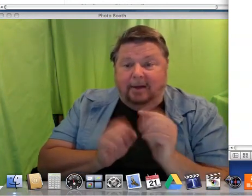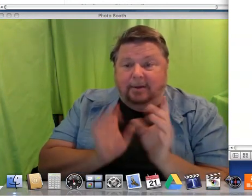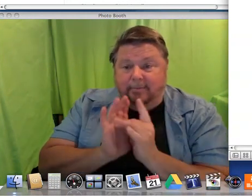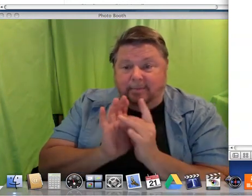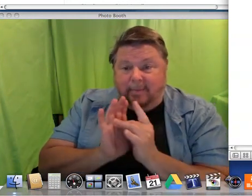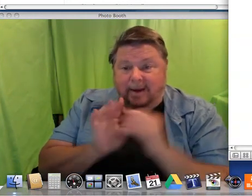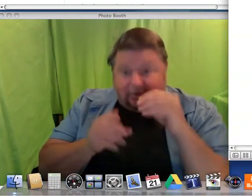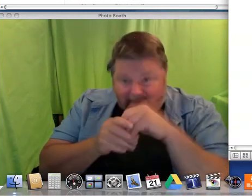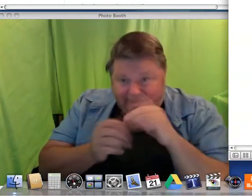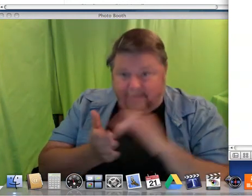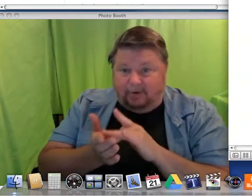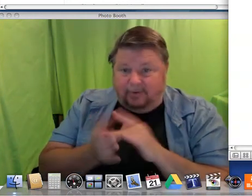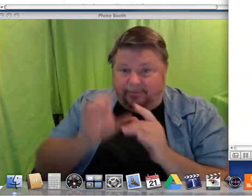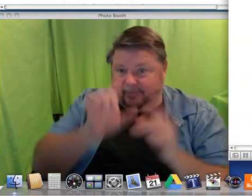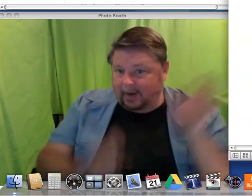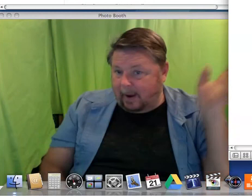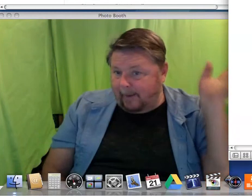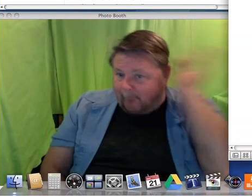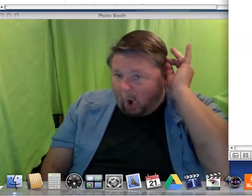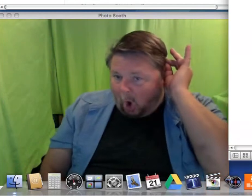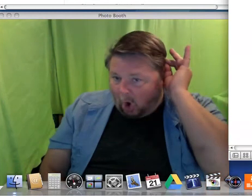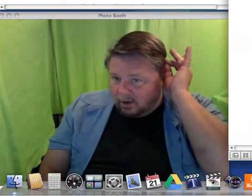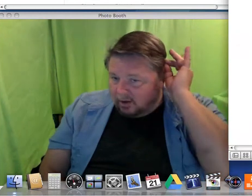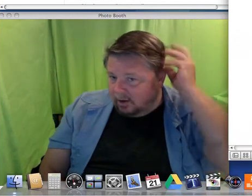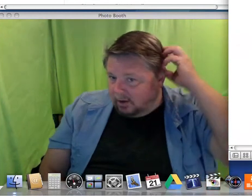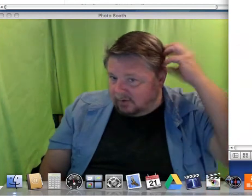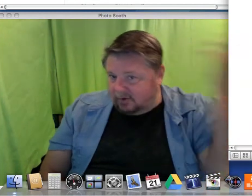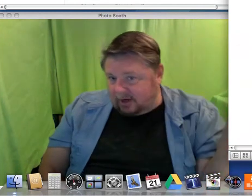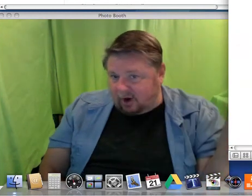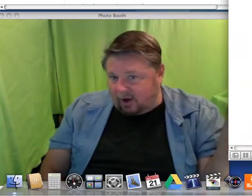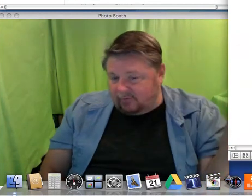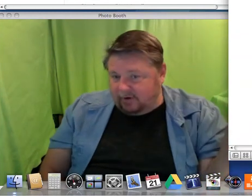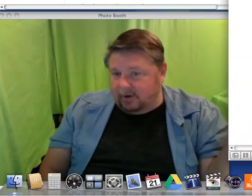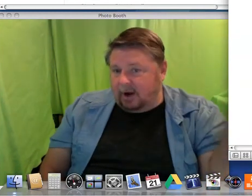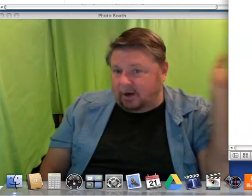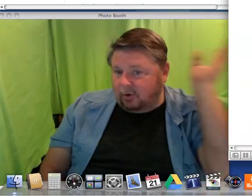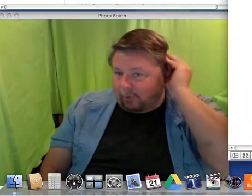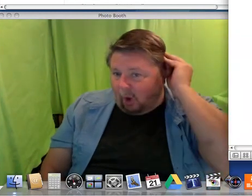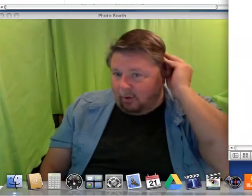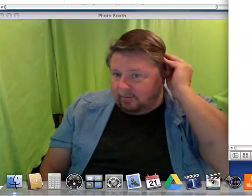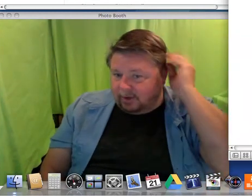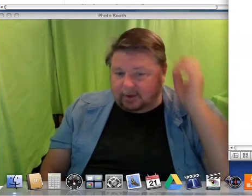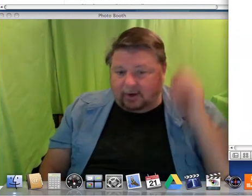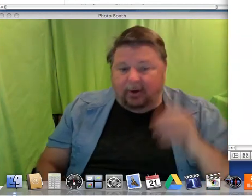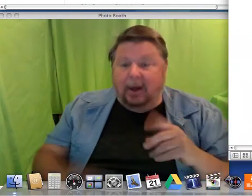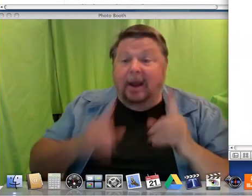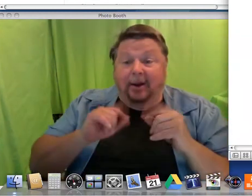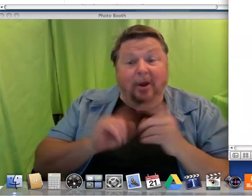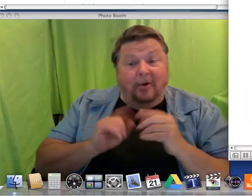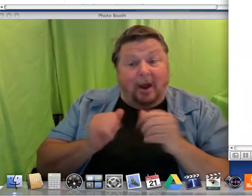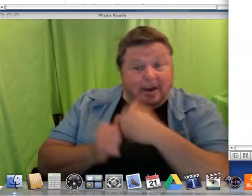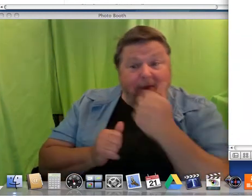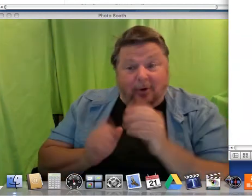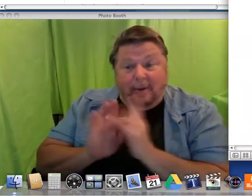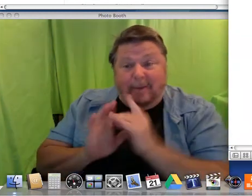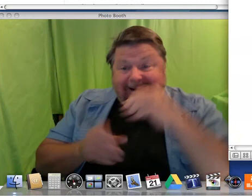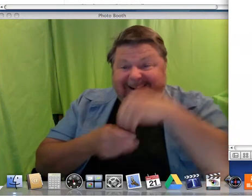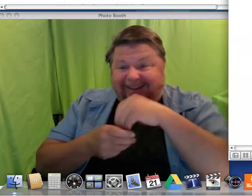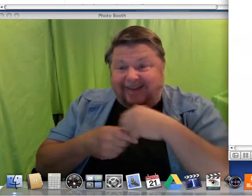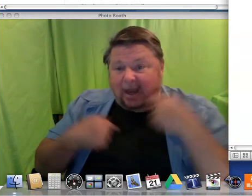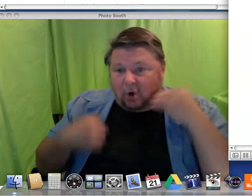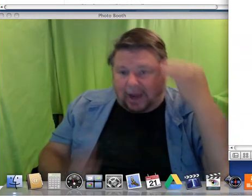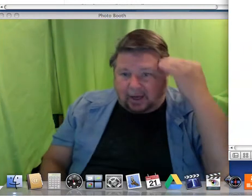magnet right in the middle of it. So you take it off, and you put it there, and you have another